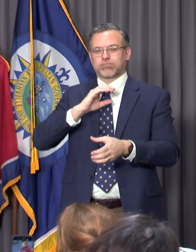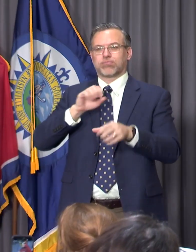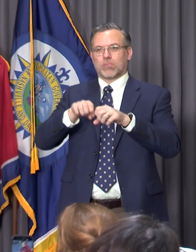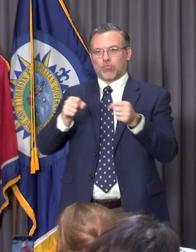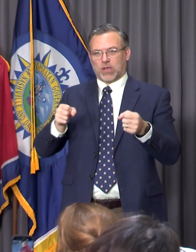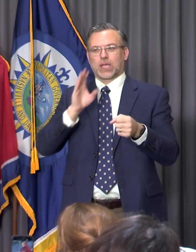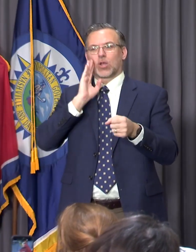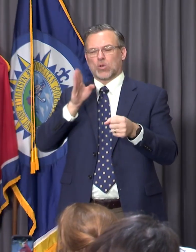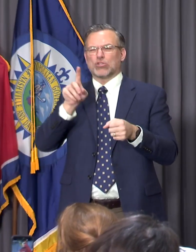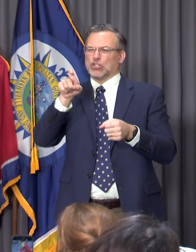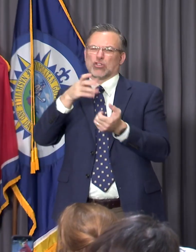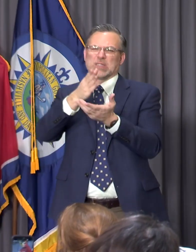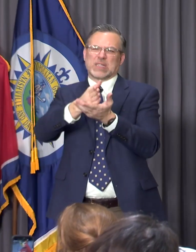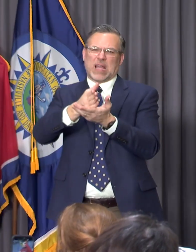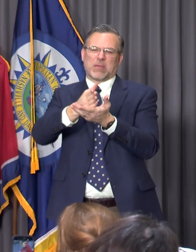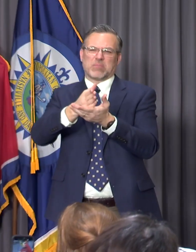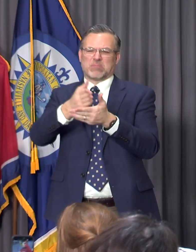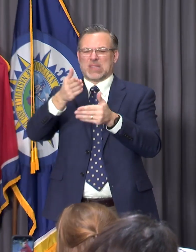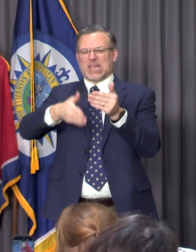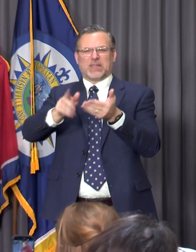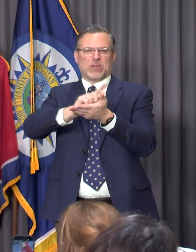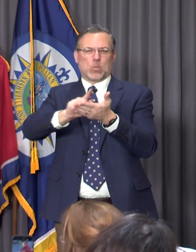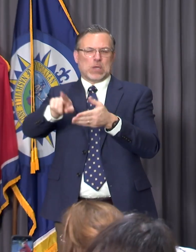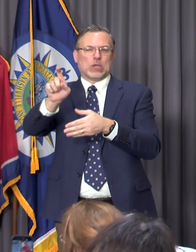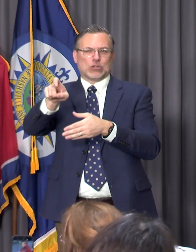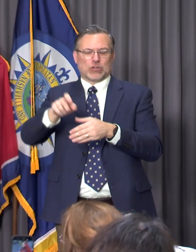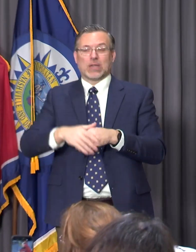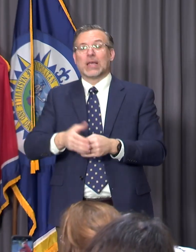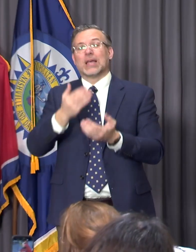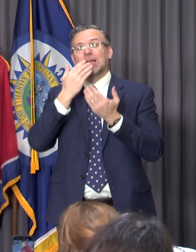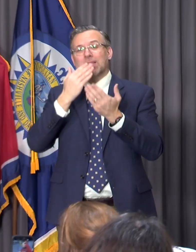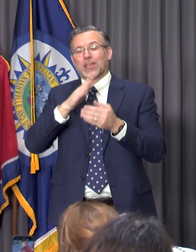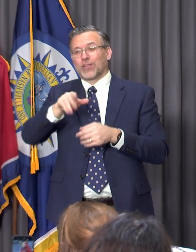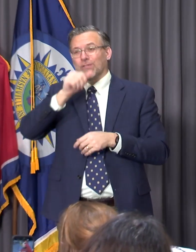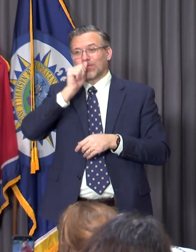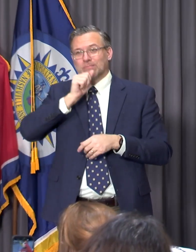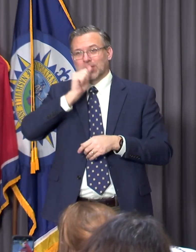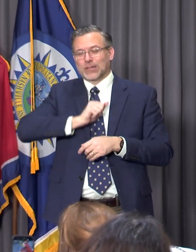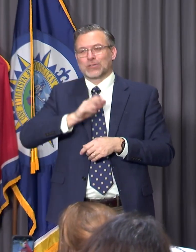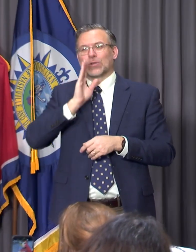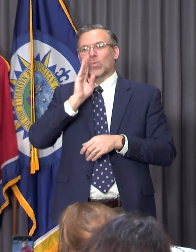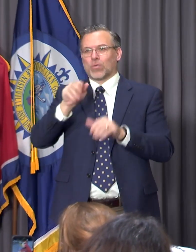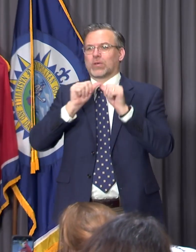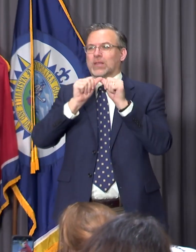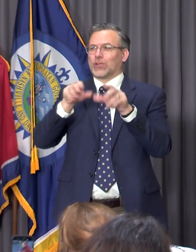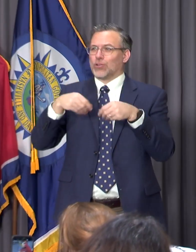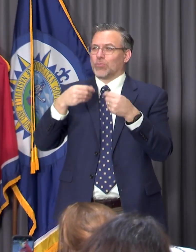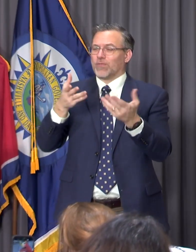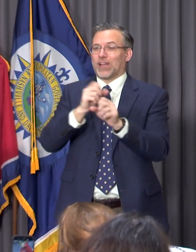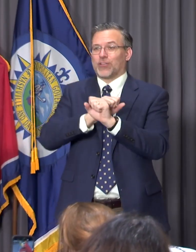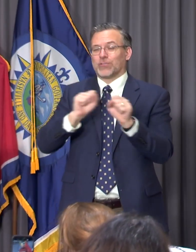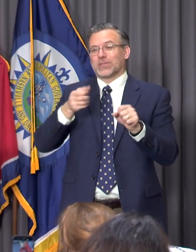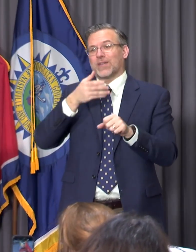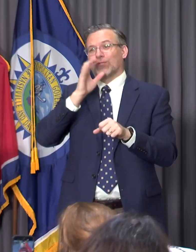we'll be out there making main break repairs. We appreciate your patience, and we will keep providing you safe drinking water into the future. Thank you.